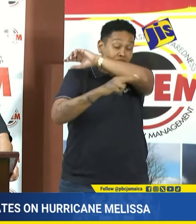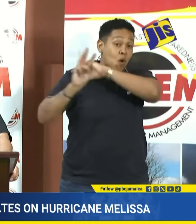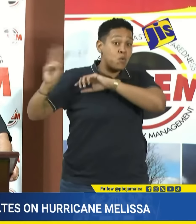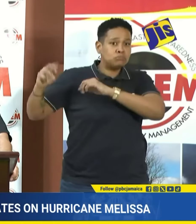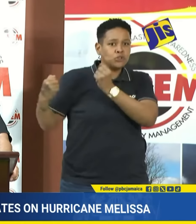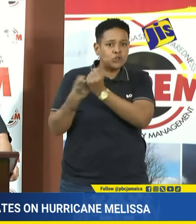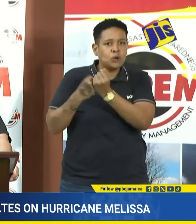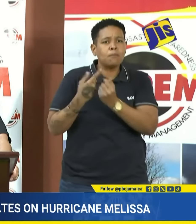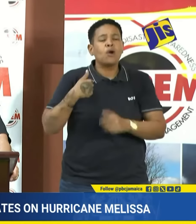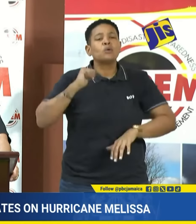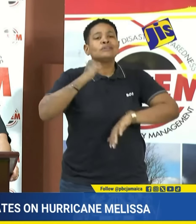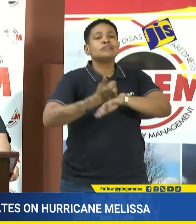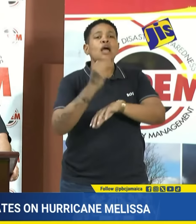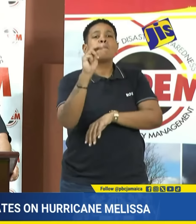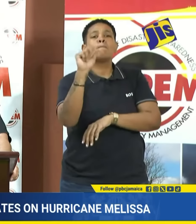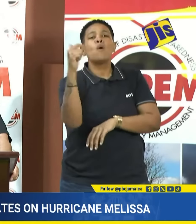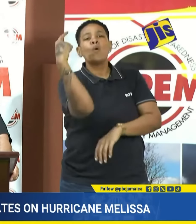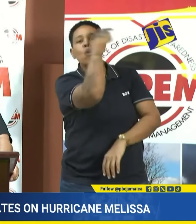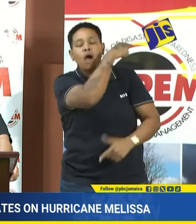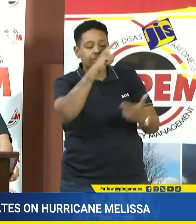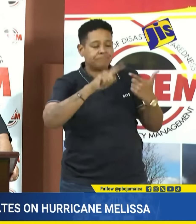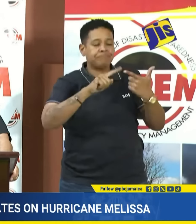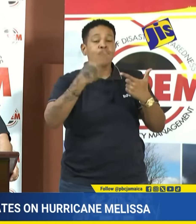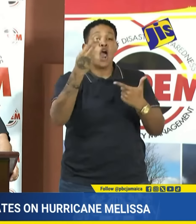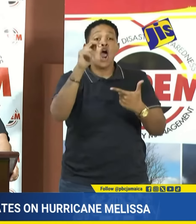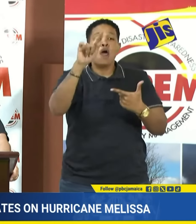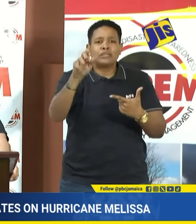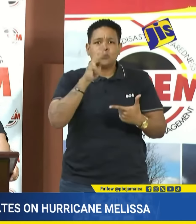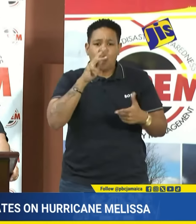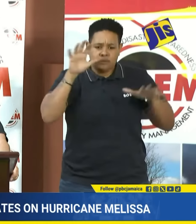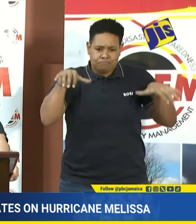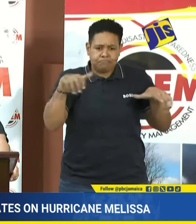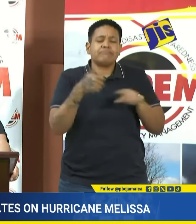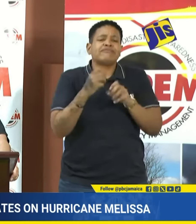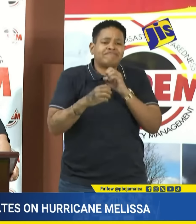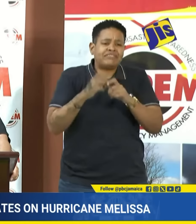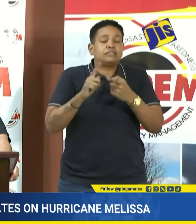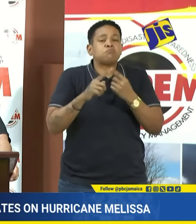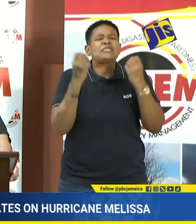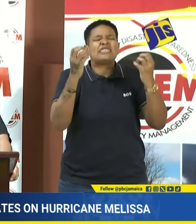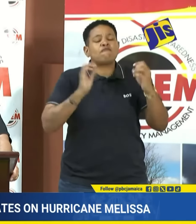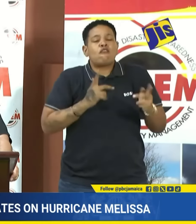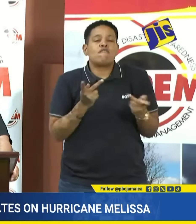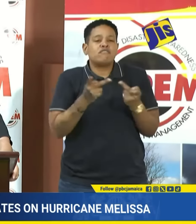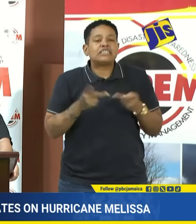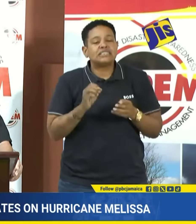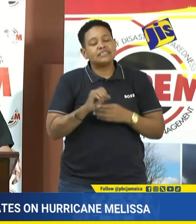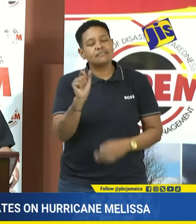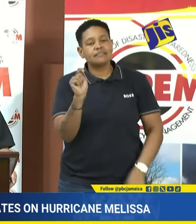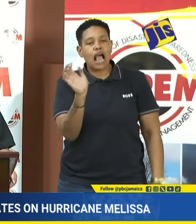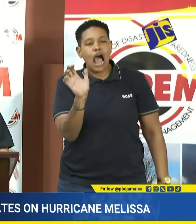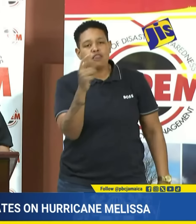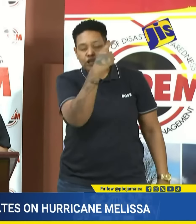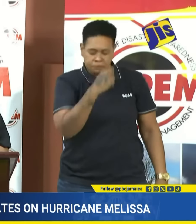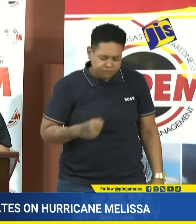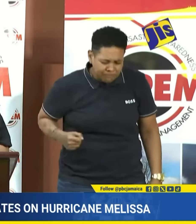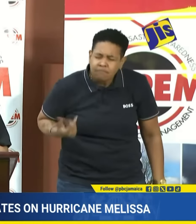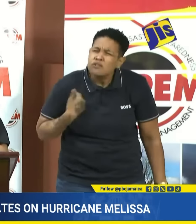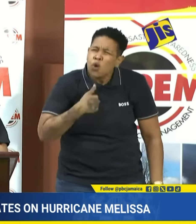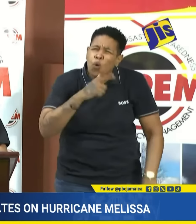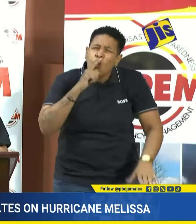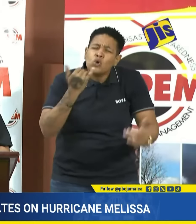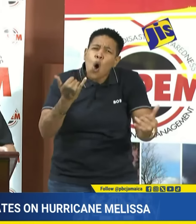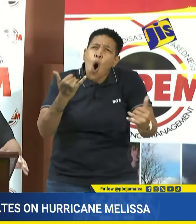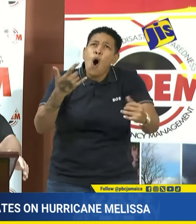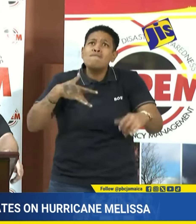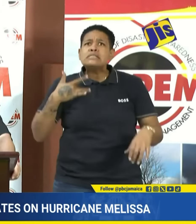supply at the Mona treatment plant, the Hermitage treatment plant, and indeed at several of our facilities in St. Catherine. So we are in a